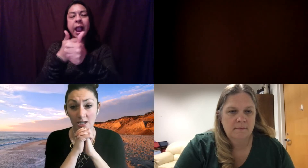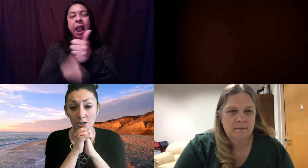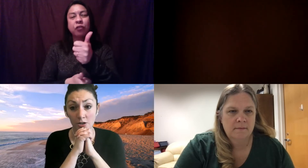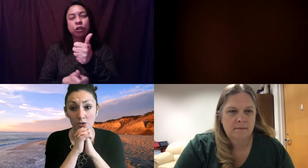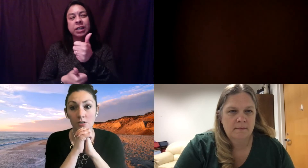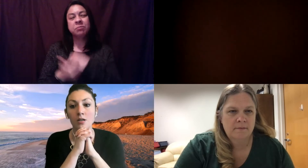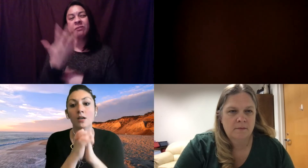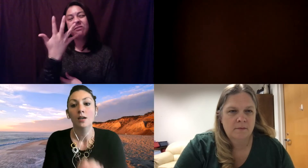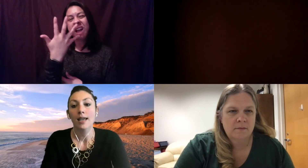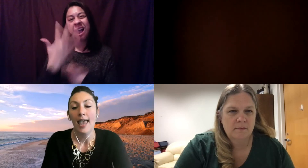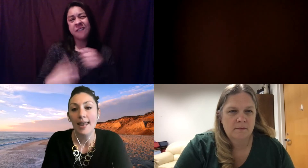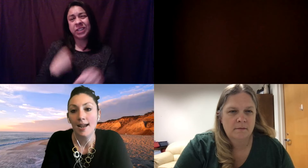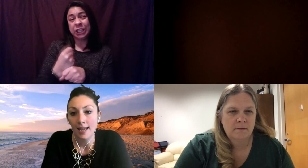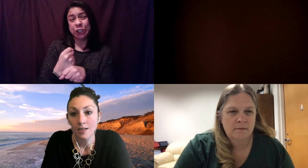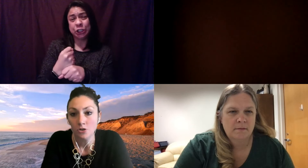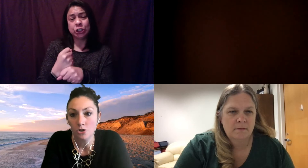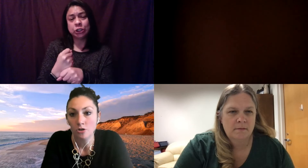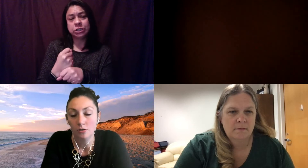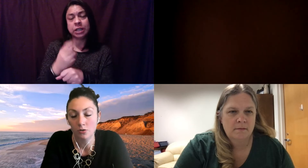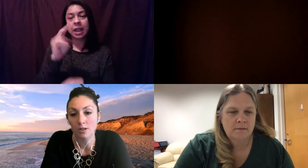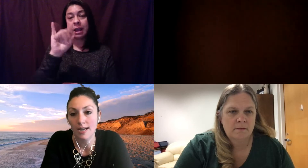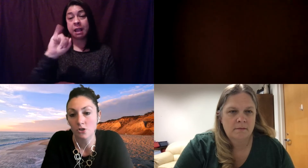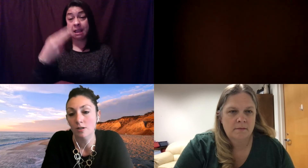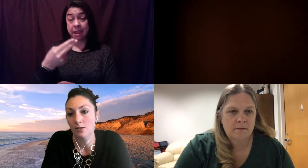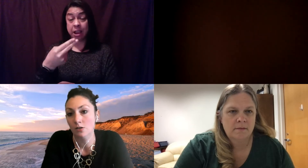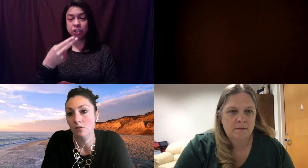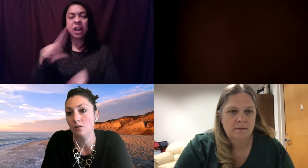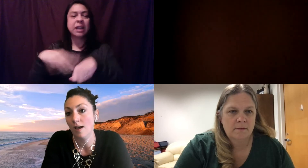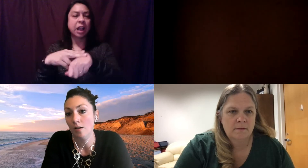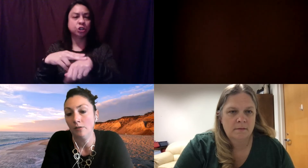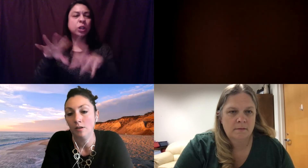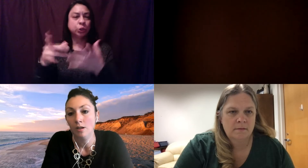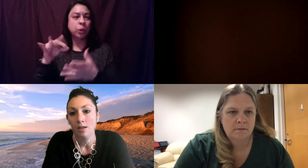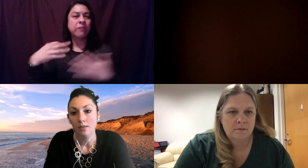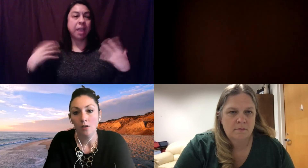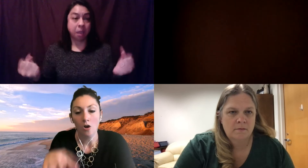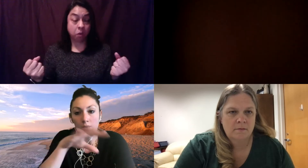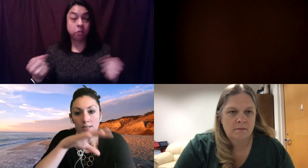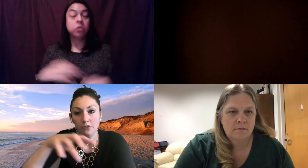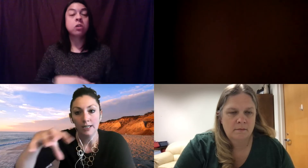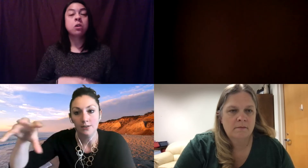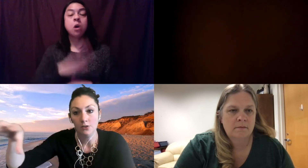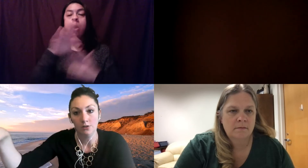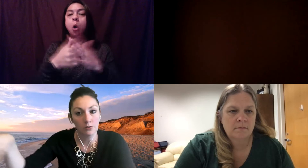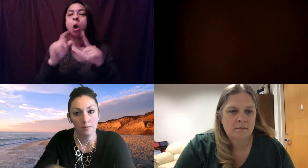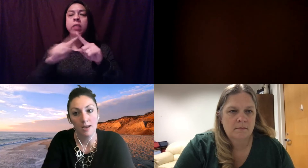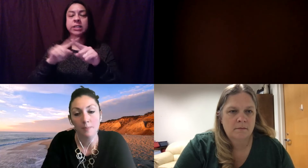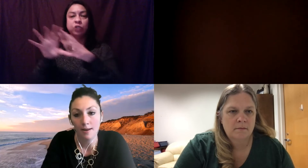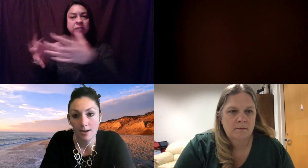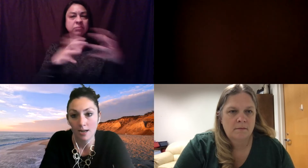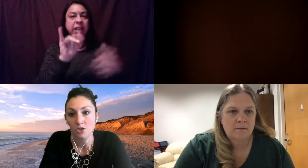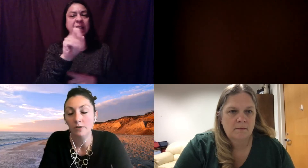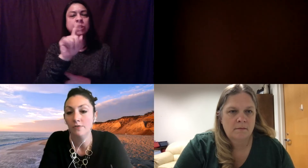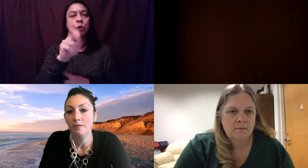5 years, NIH, so the National Institutes of Health, all the different institutes that make